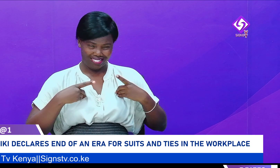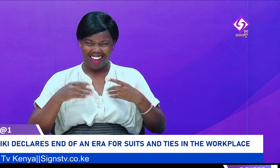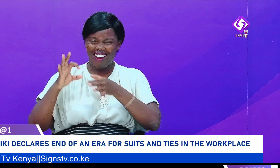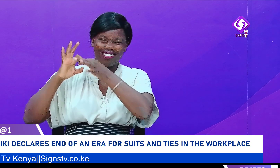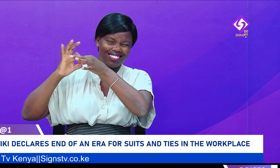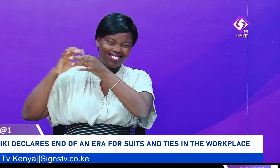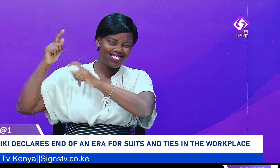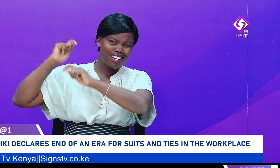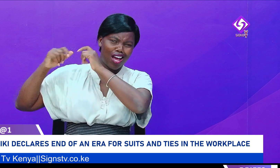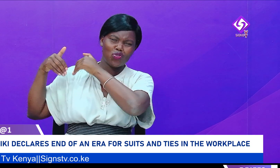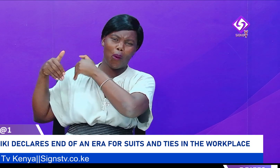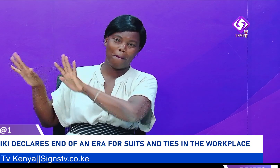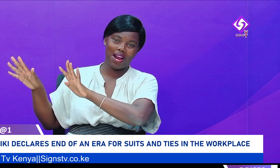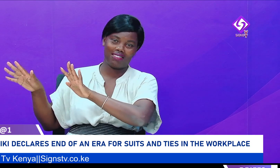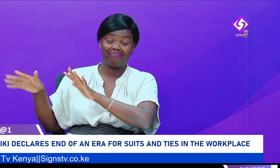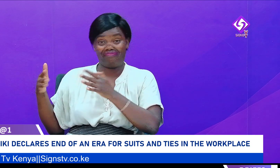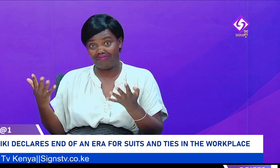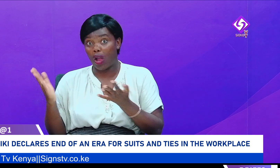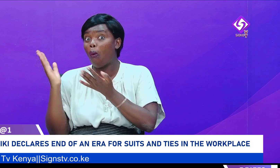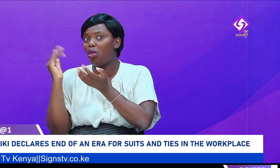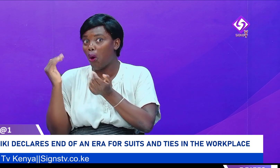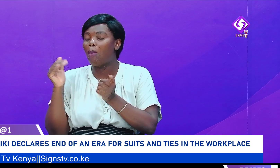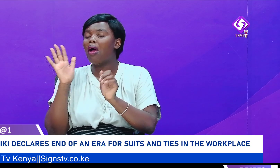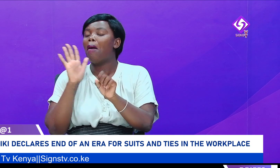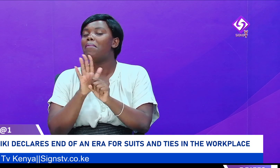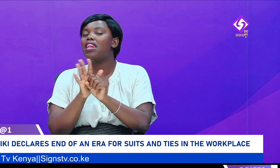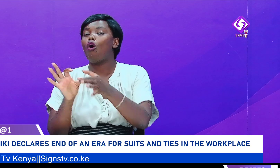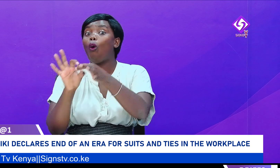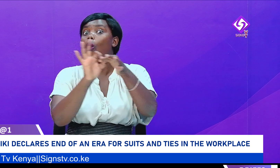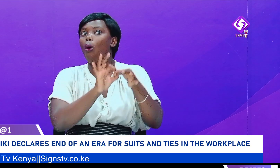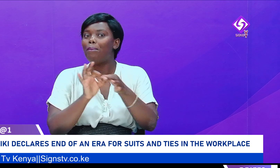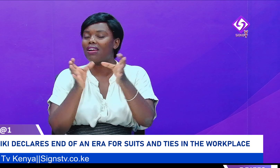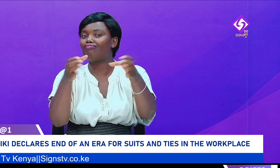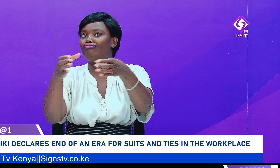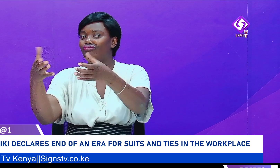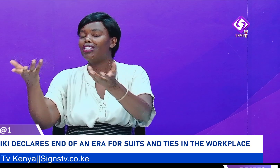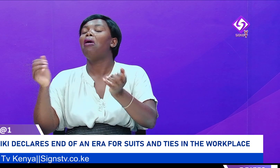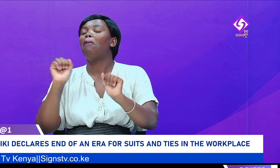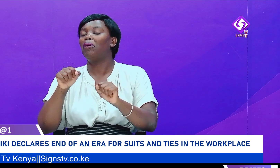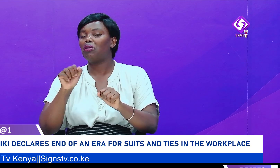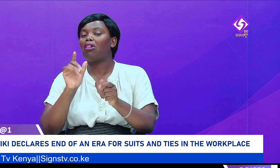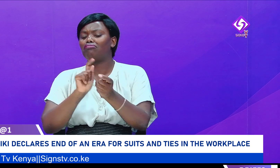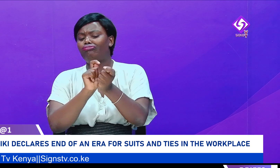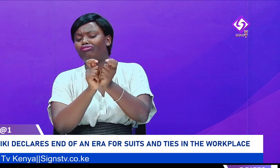only focusing on that traditional culture of wearing suits. And we hope many corporates and also